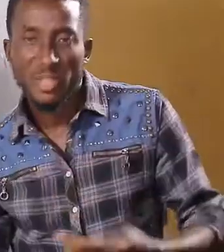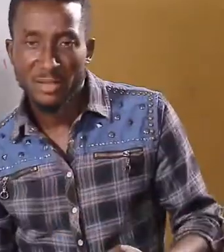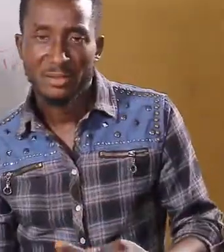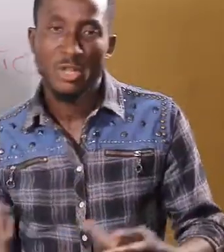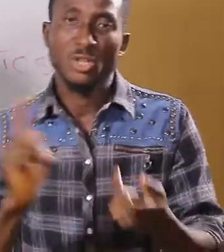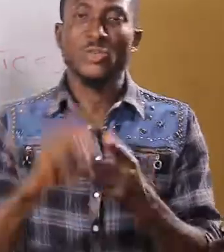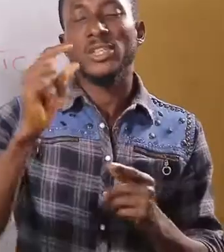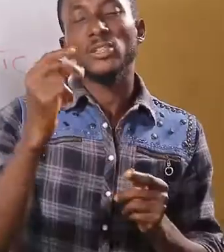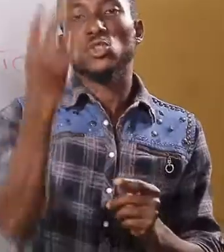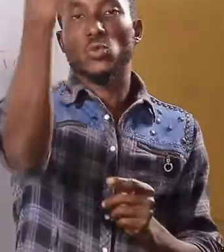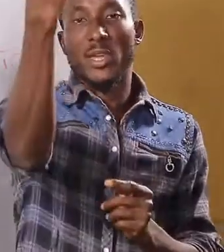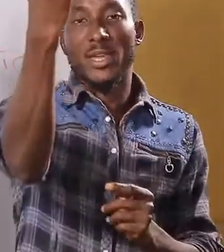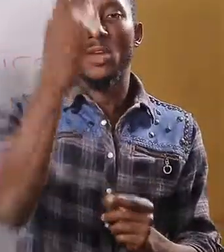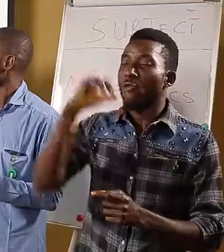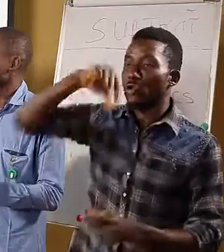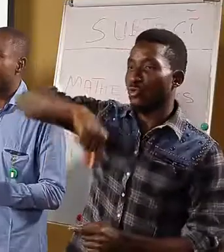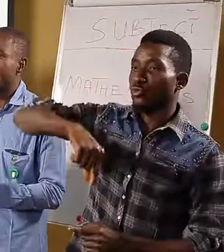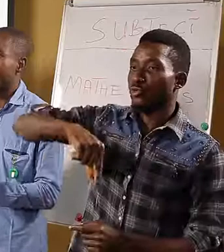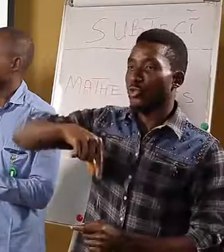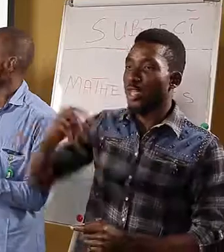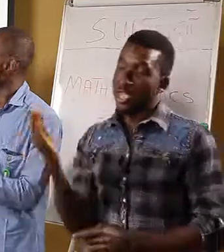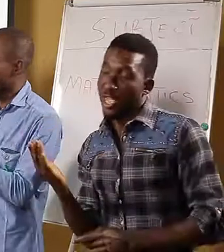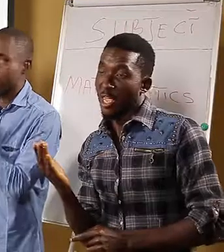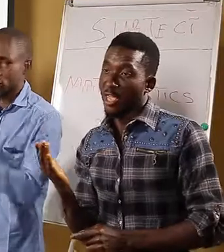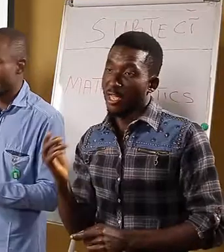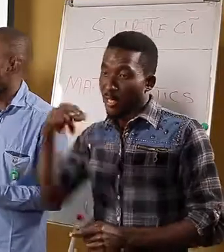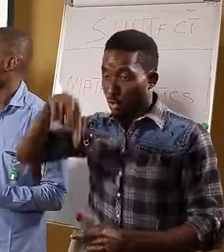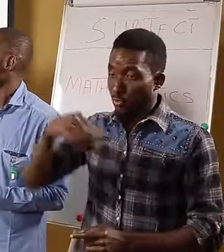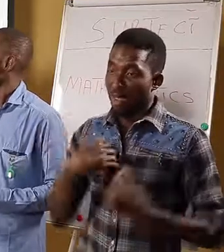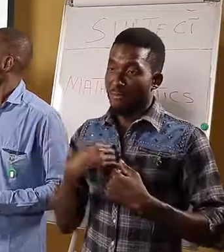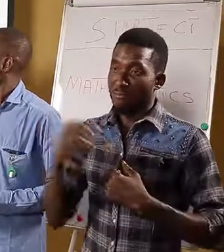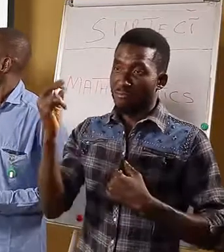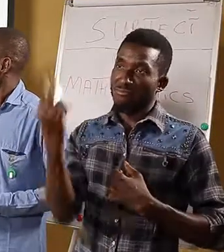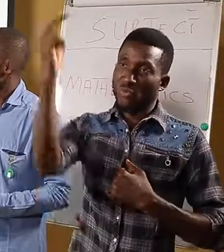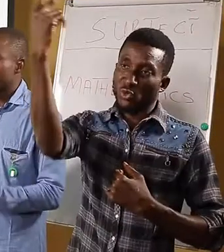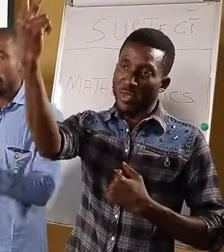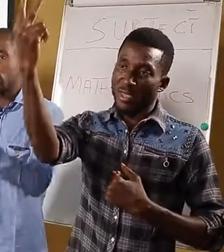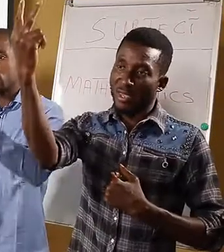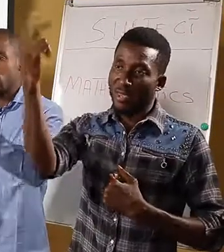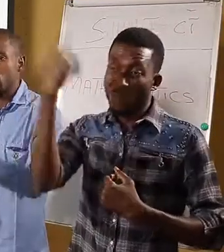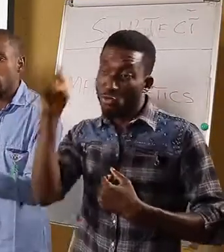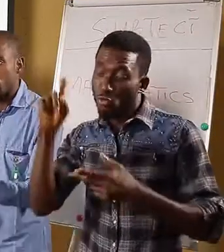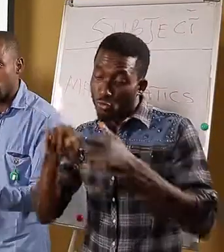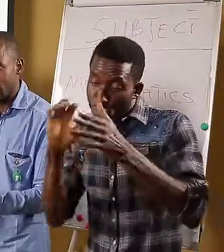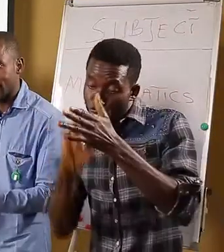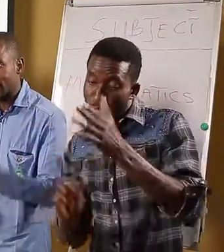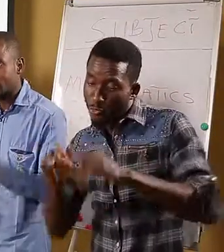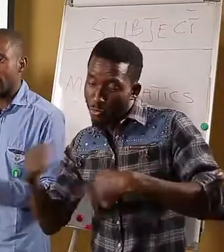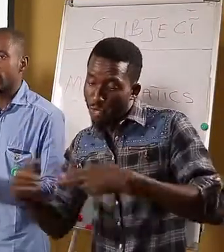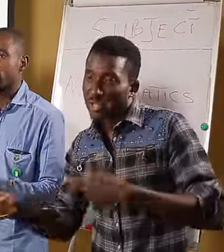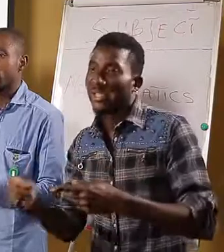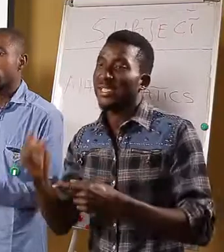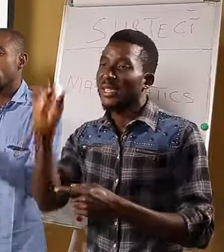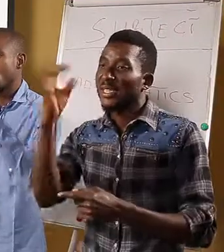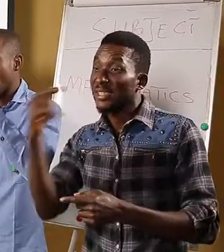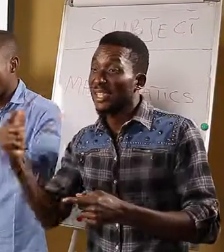proportional to the square of q. Here, q has a square. Then for you to remove proportionality